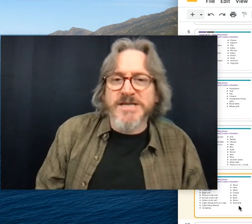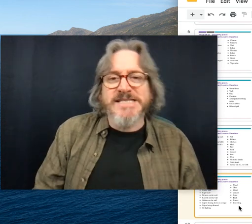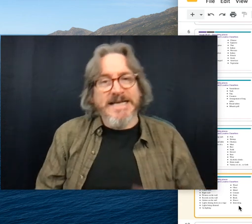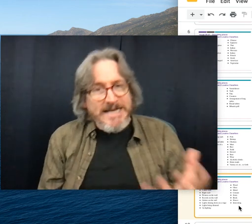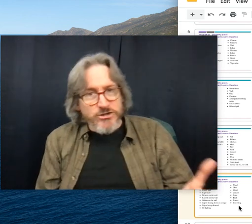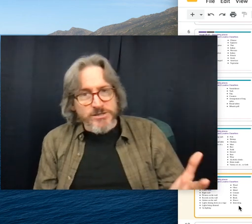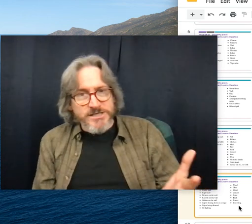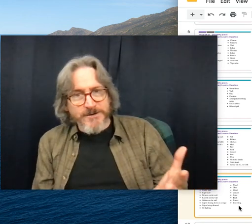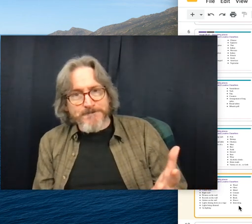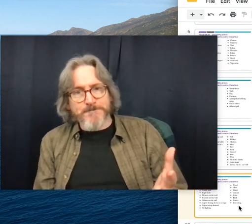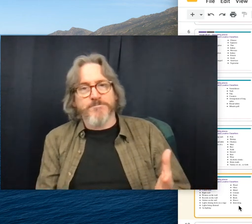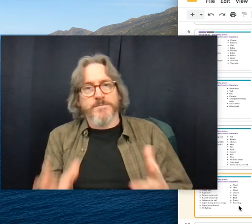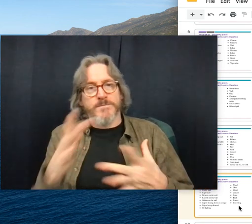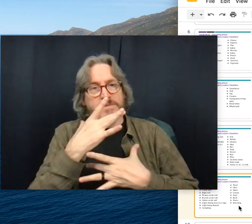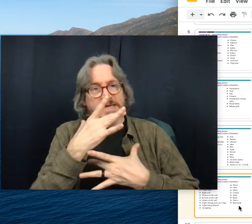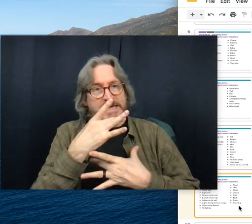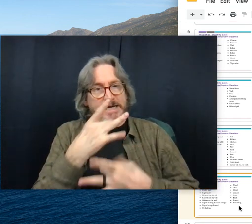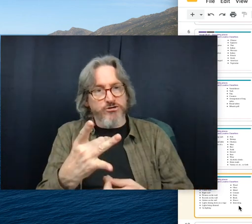the last one is